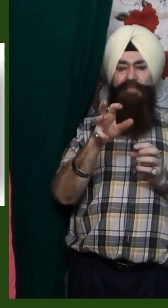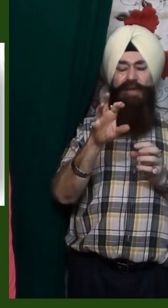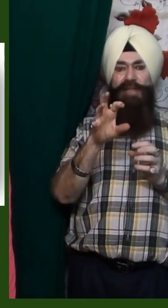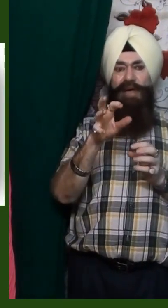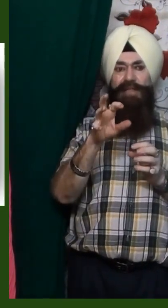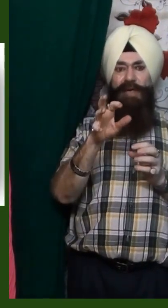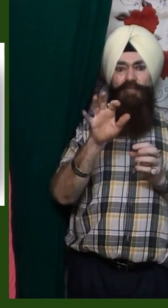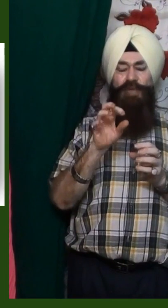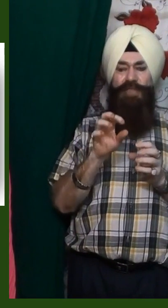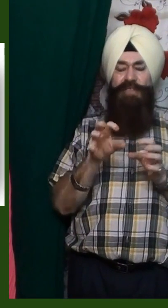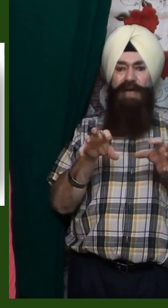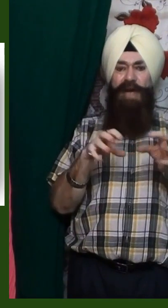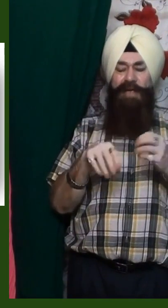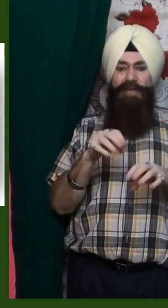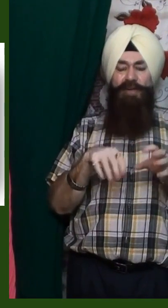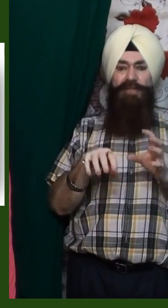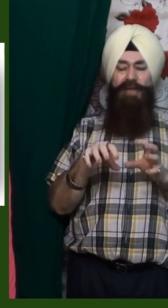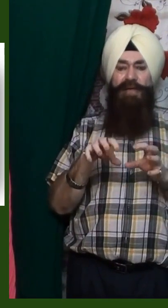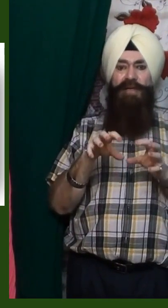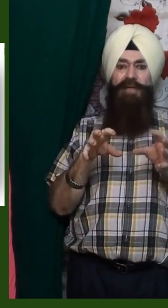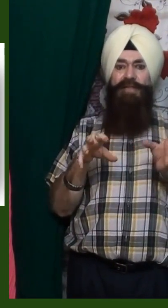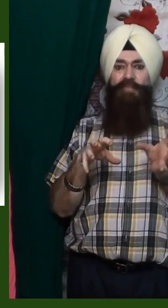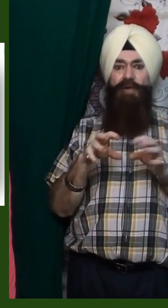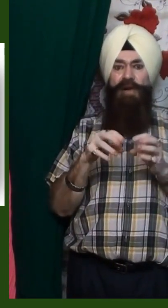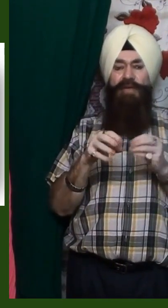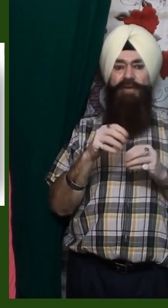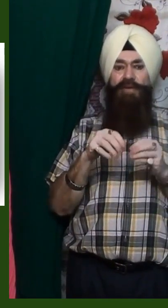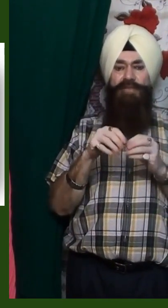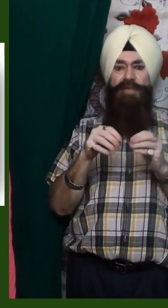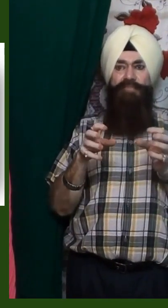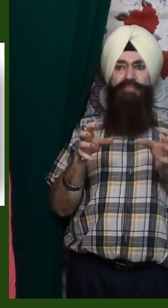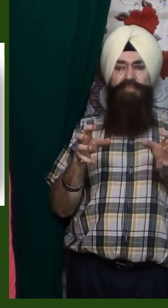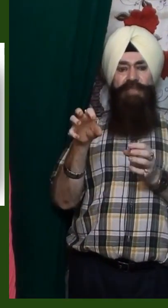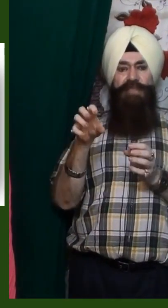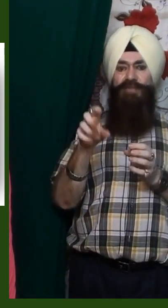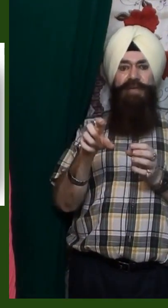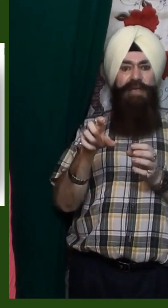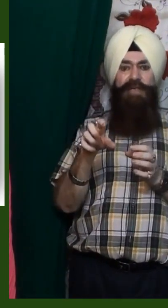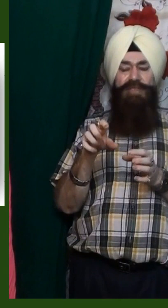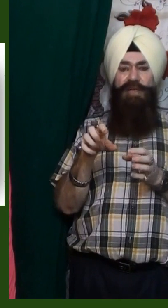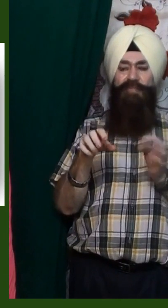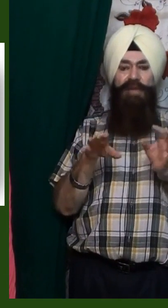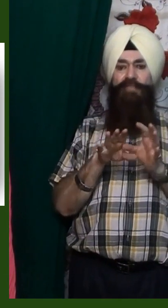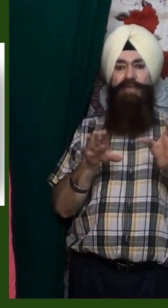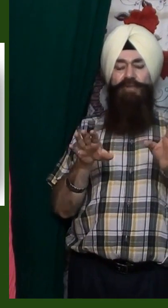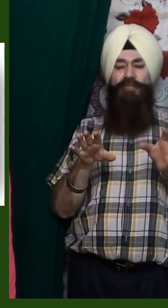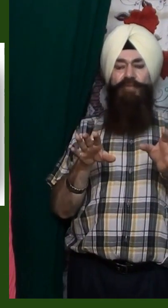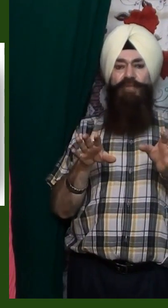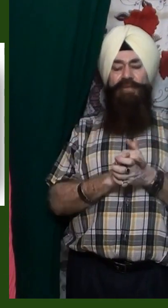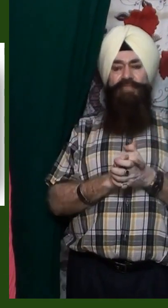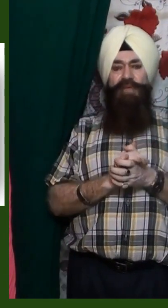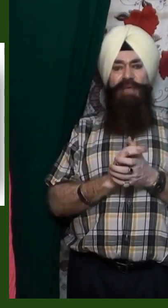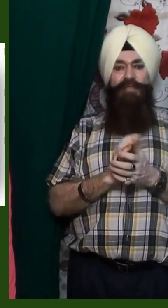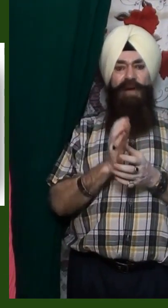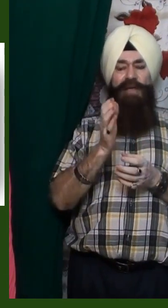that that forces acting on the body or on the process in non-inertial. But no,